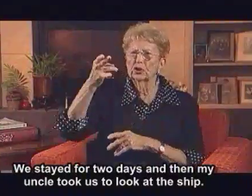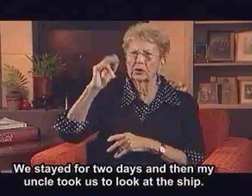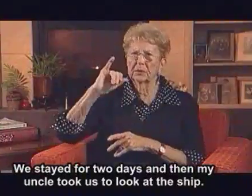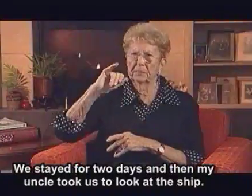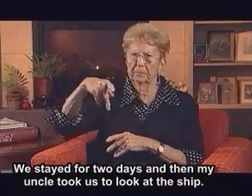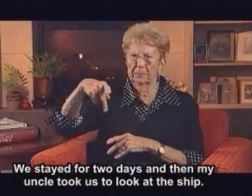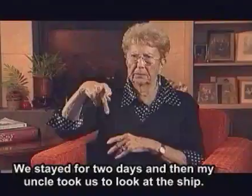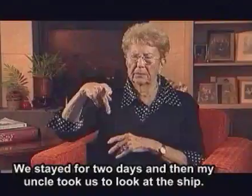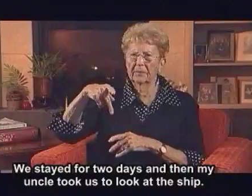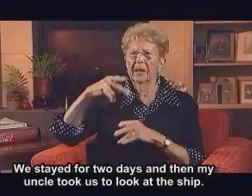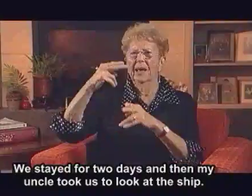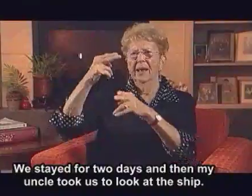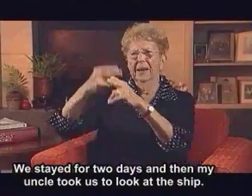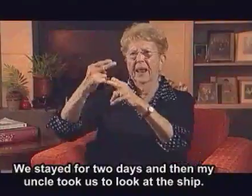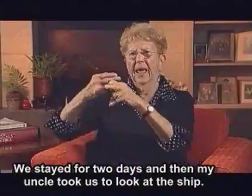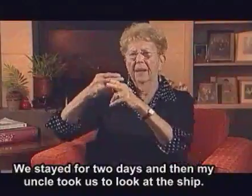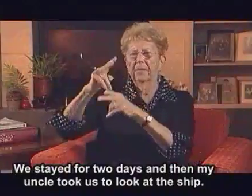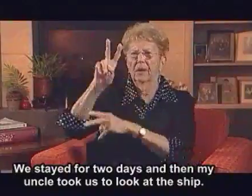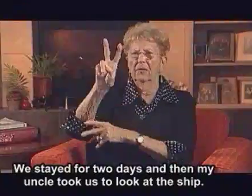And then my uncle took us to look at the ship.